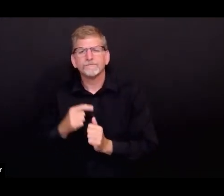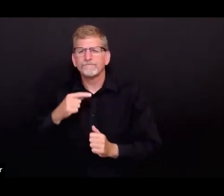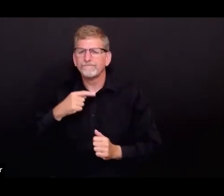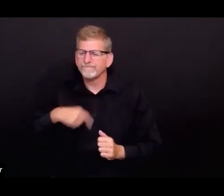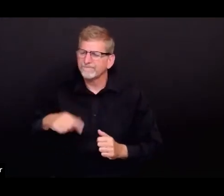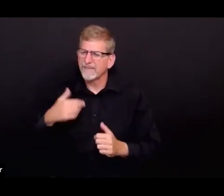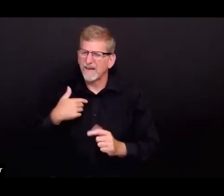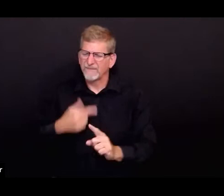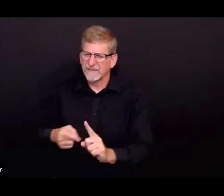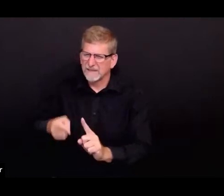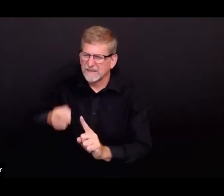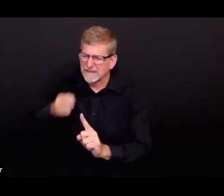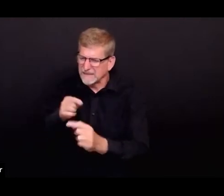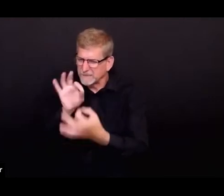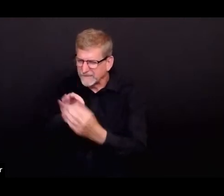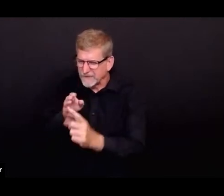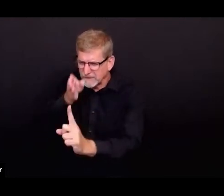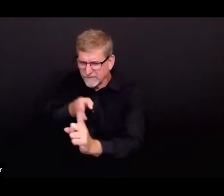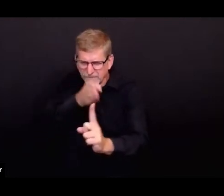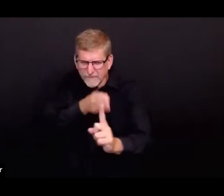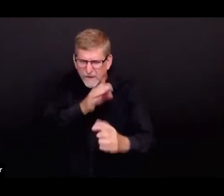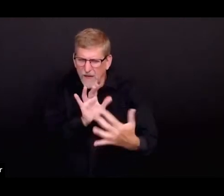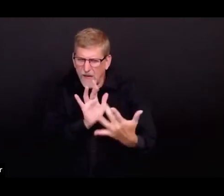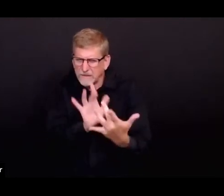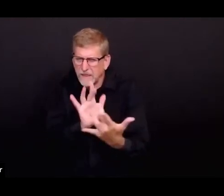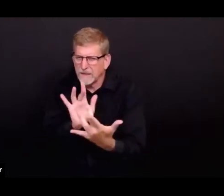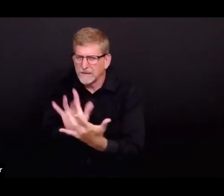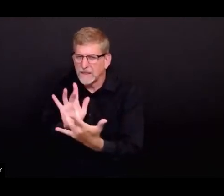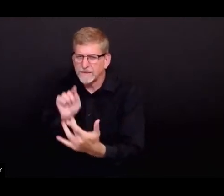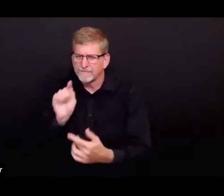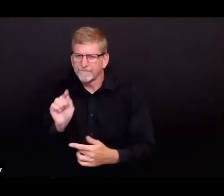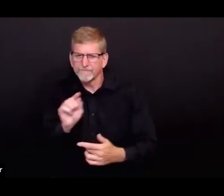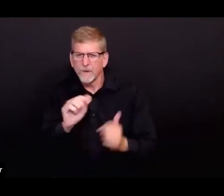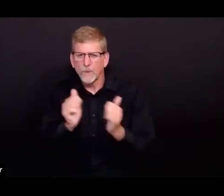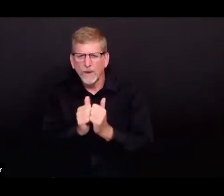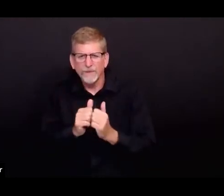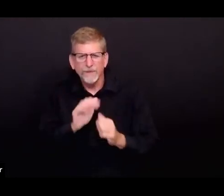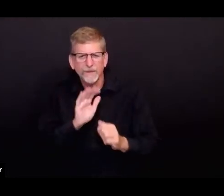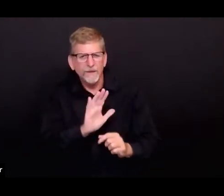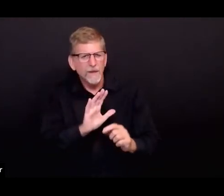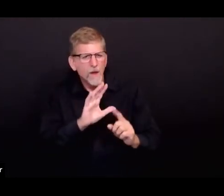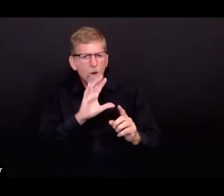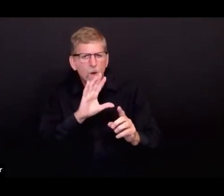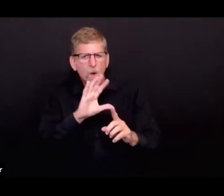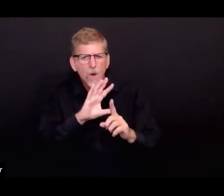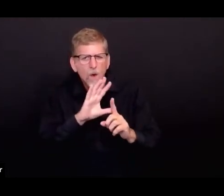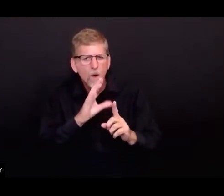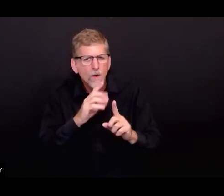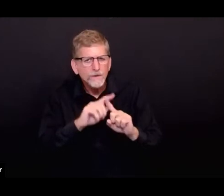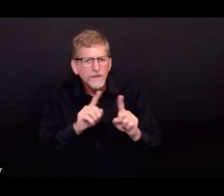partnering with culturally based media organizations and trusted community leaders, as the Governor has said.